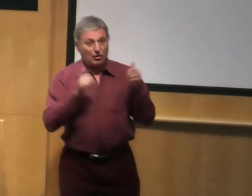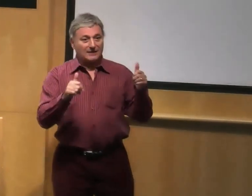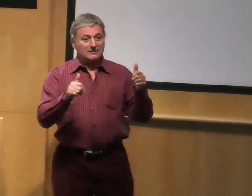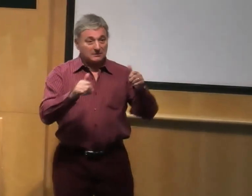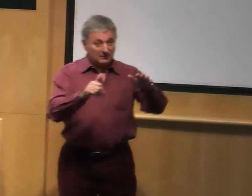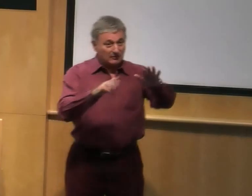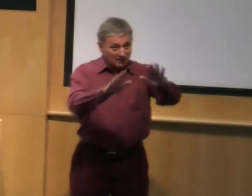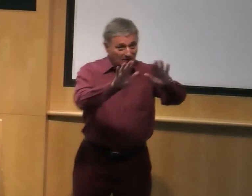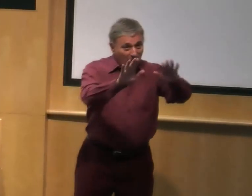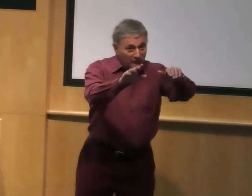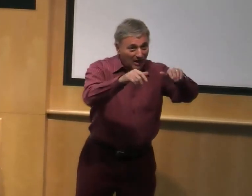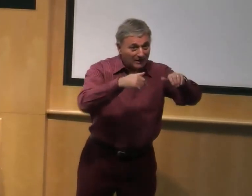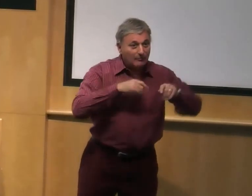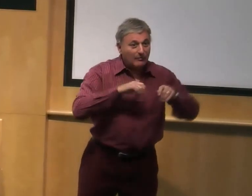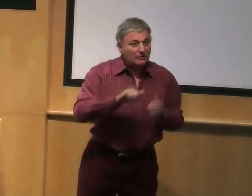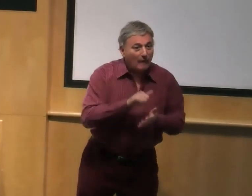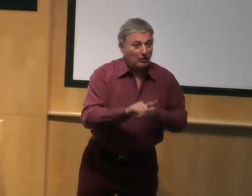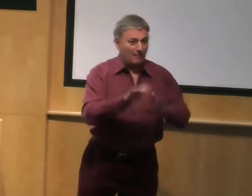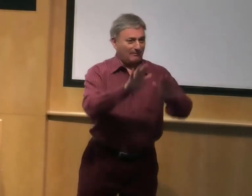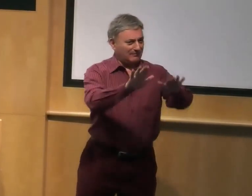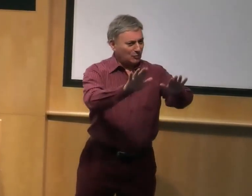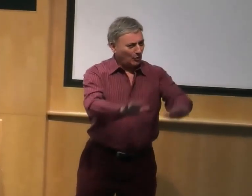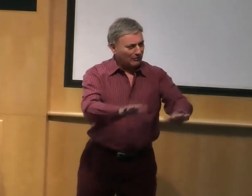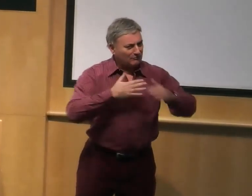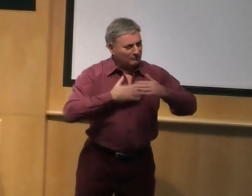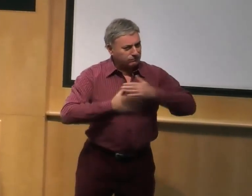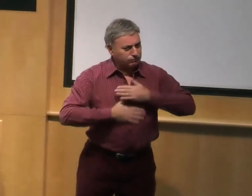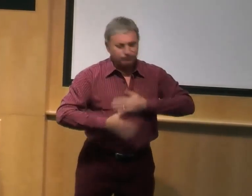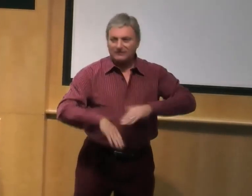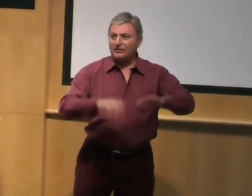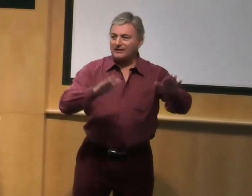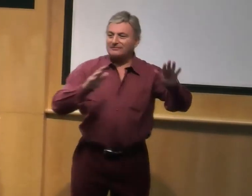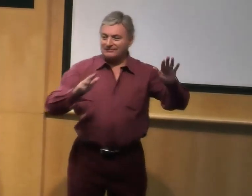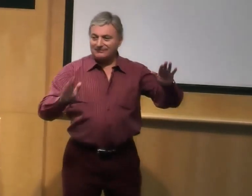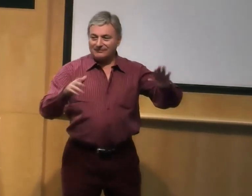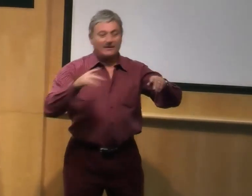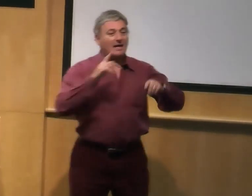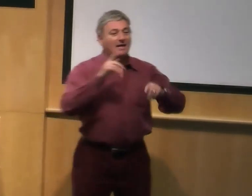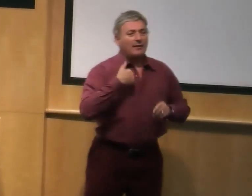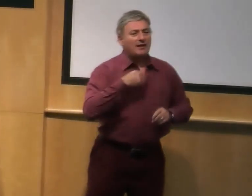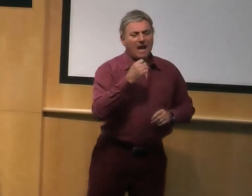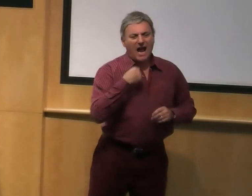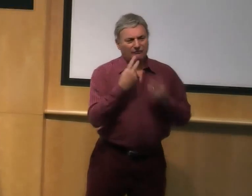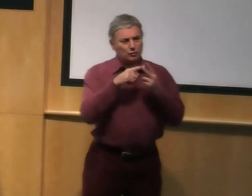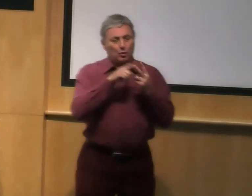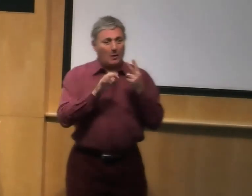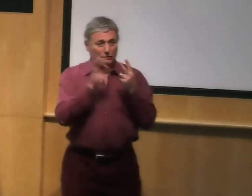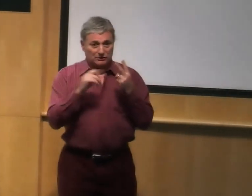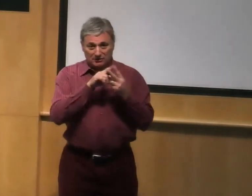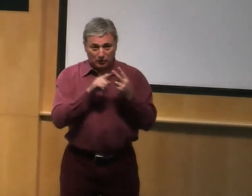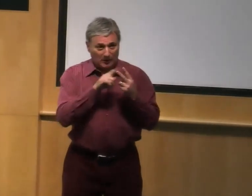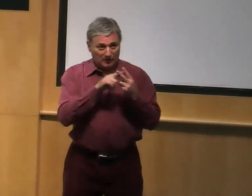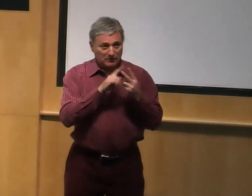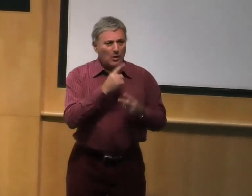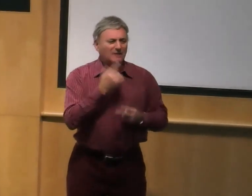Bristol and that side of Bristol. Are you happy with Bristol? Just to confirm, I wouldn't like you to be unhappy. Okay, I've got two questions I'd